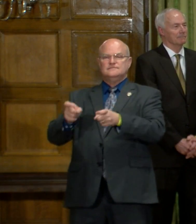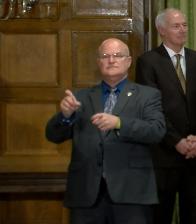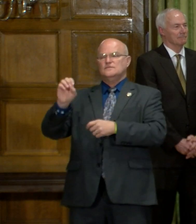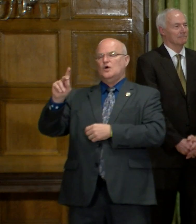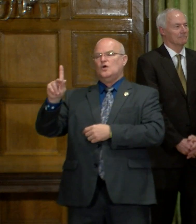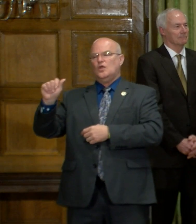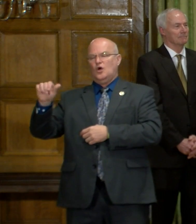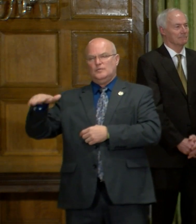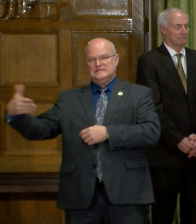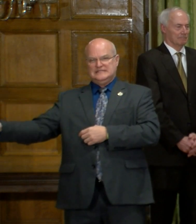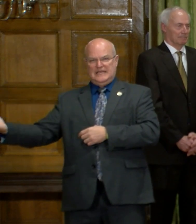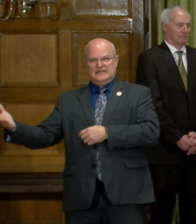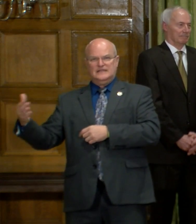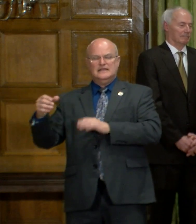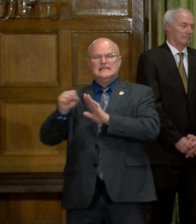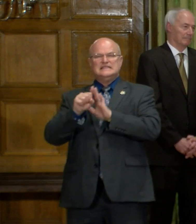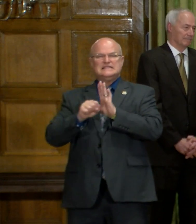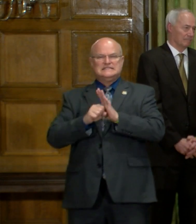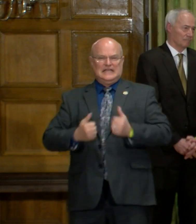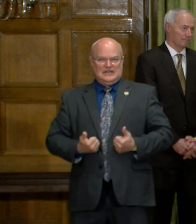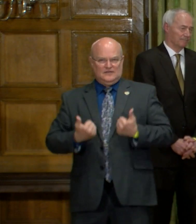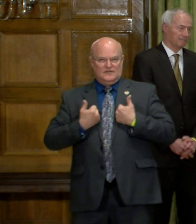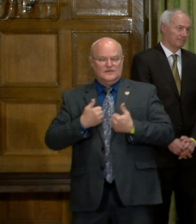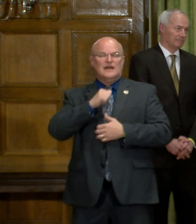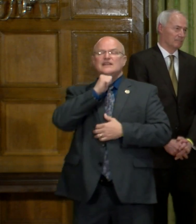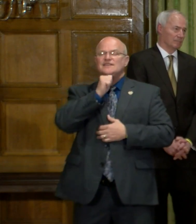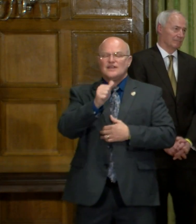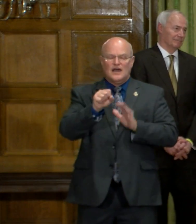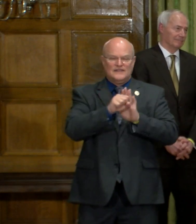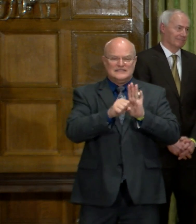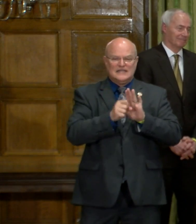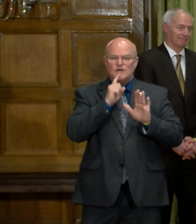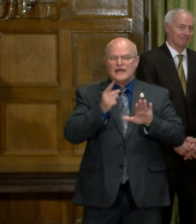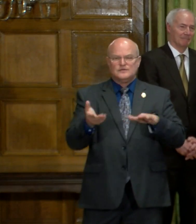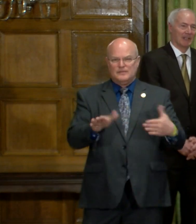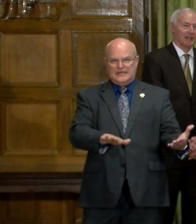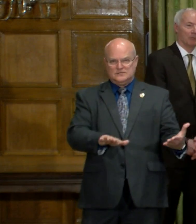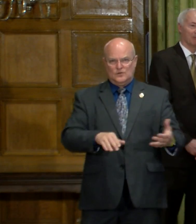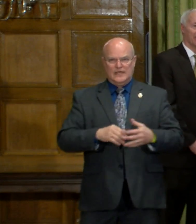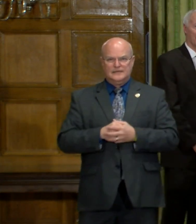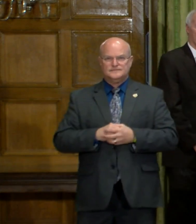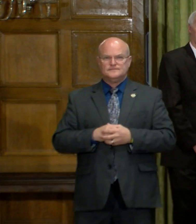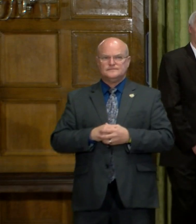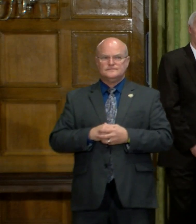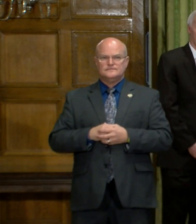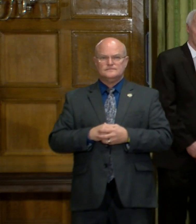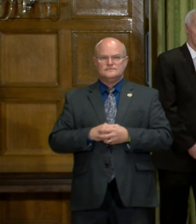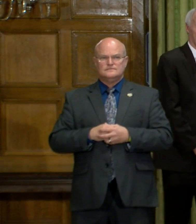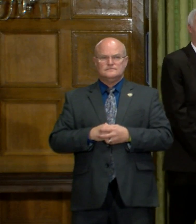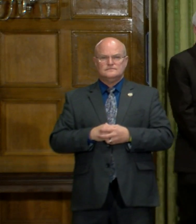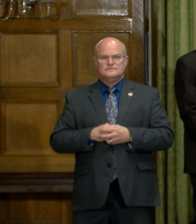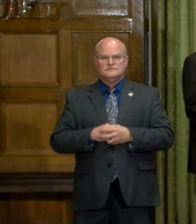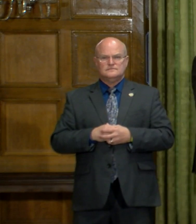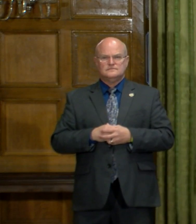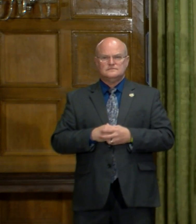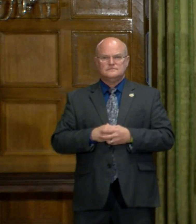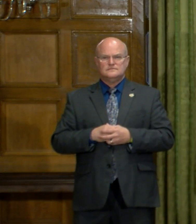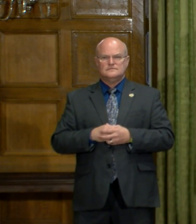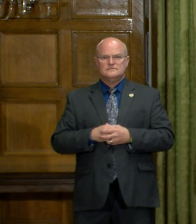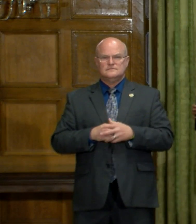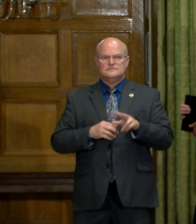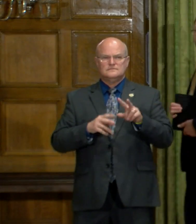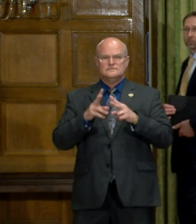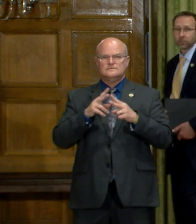to Oklahoma, to the state of residence, not the state where they actually passed away. One final question. Dr. Smith, you